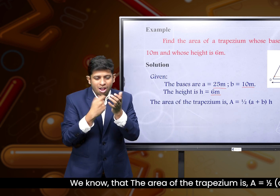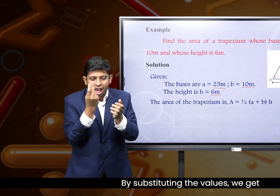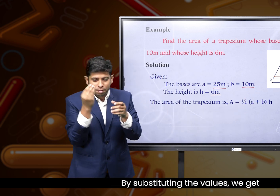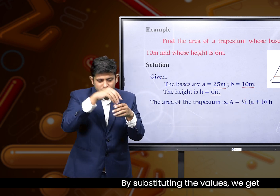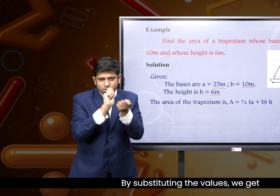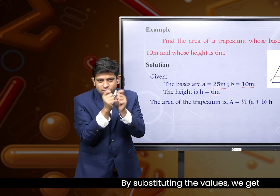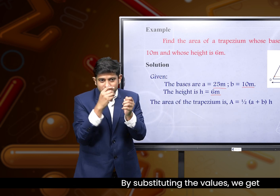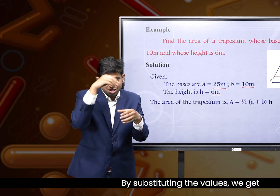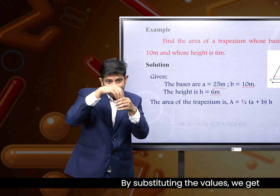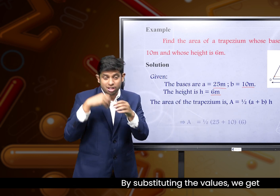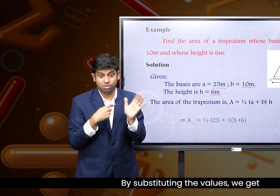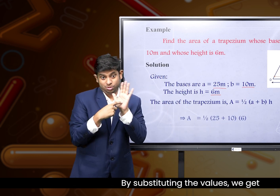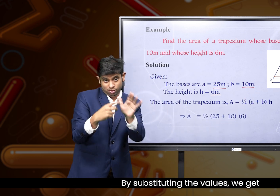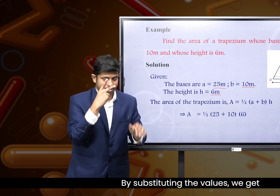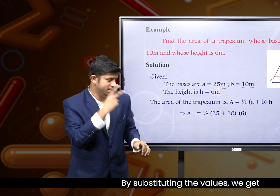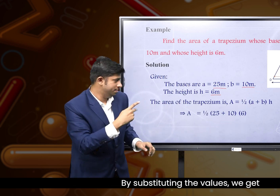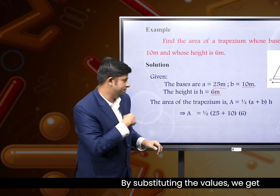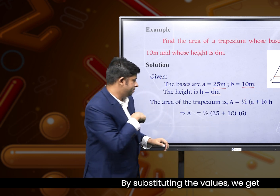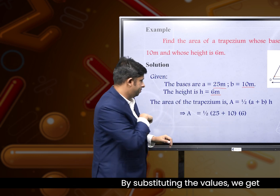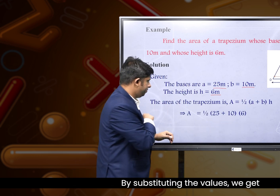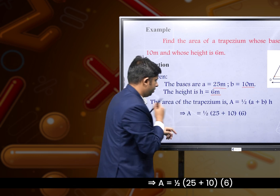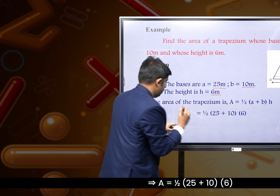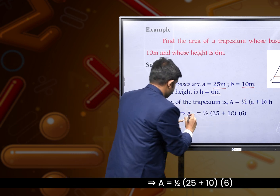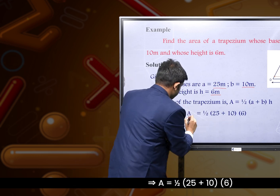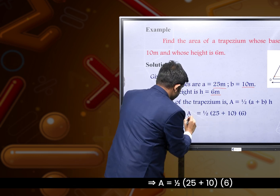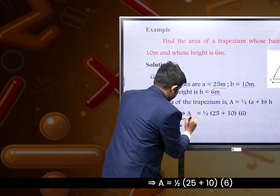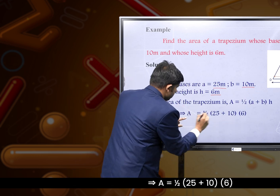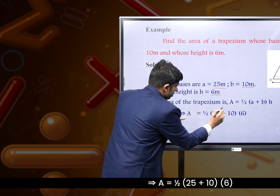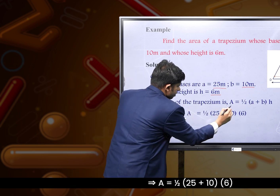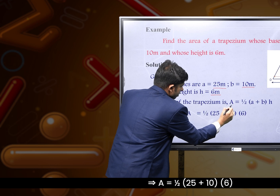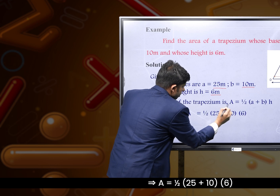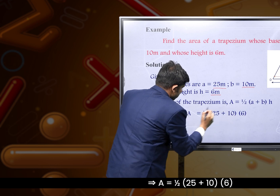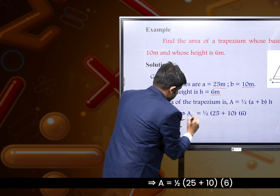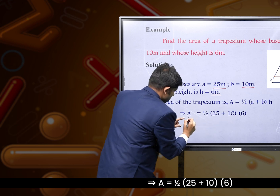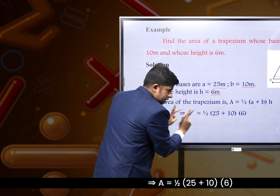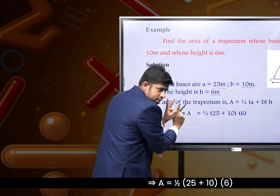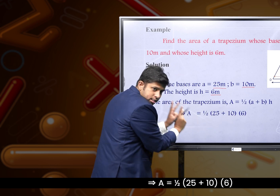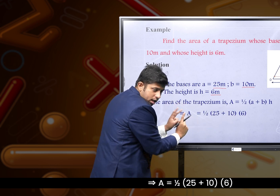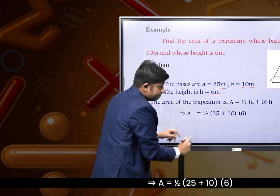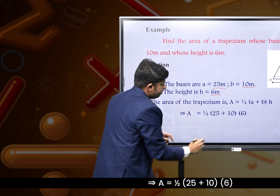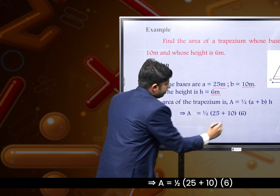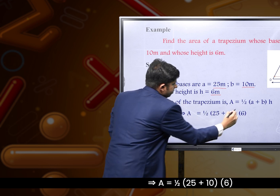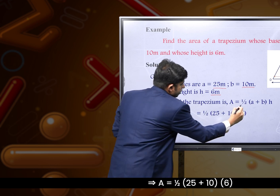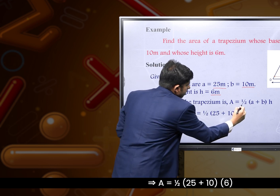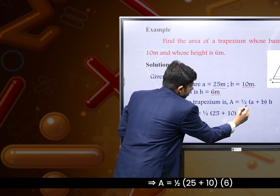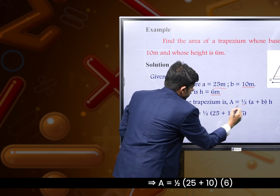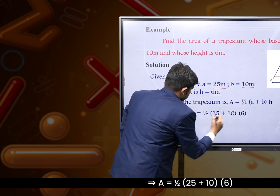By substituting the values, we get A is equal to half into 25 plus 10 into